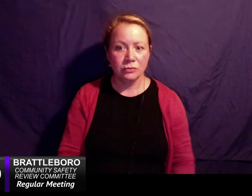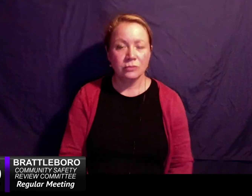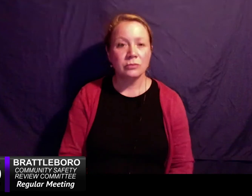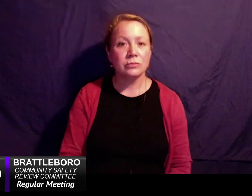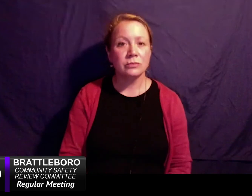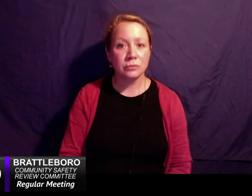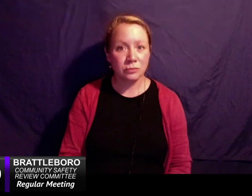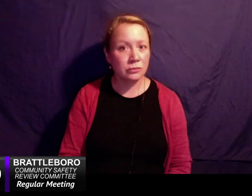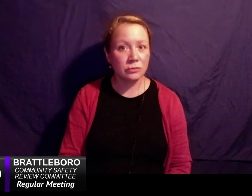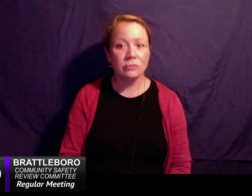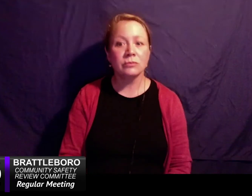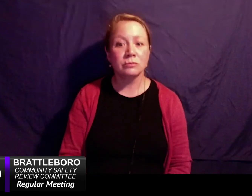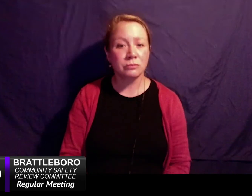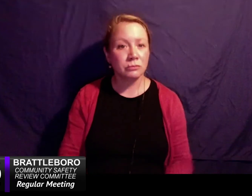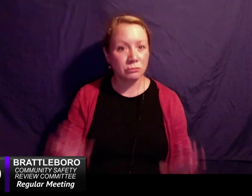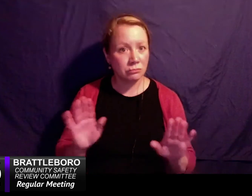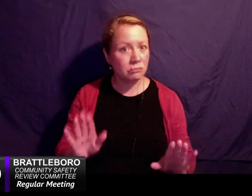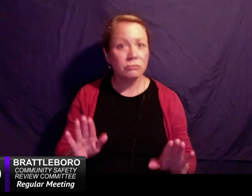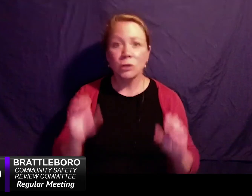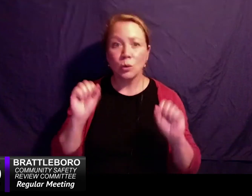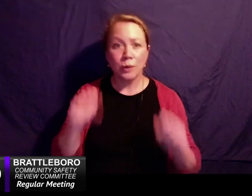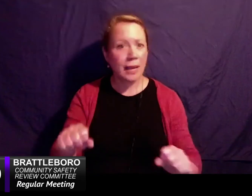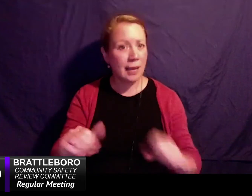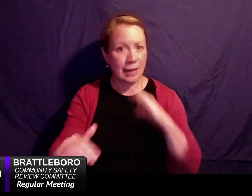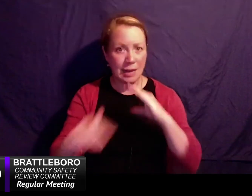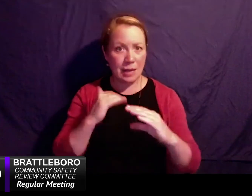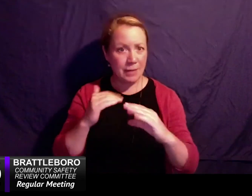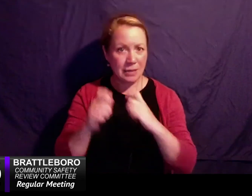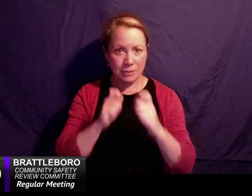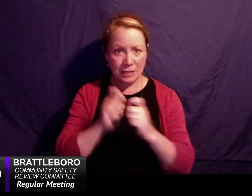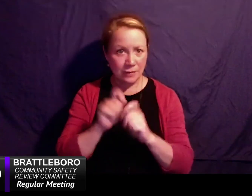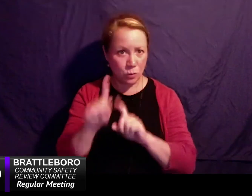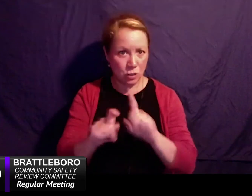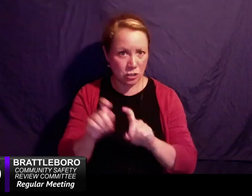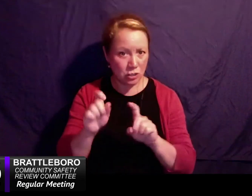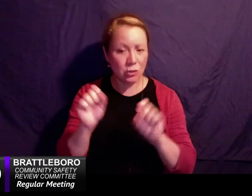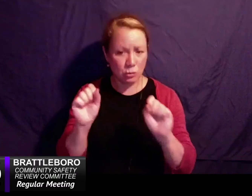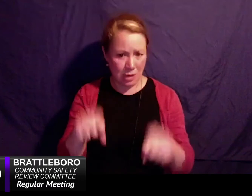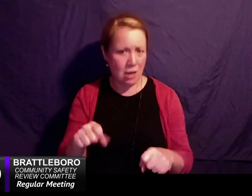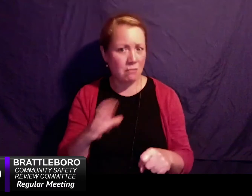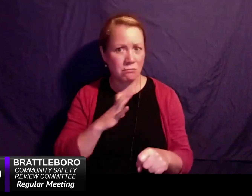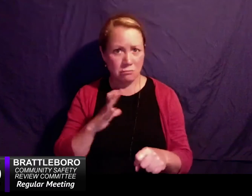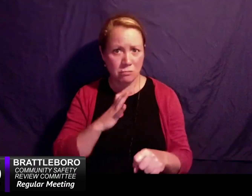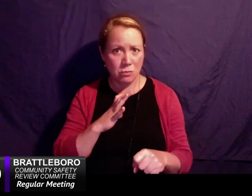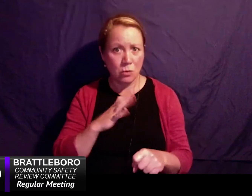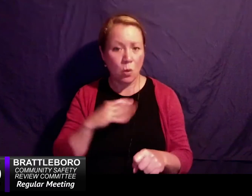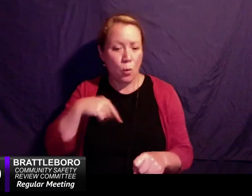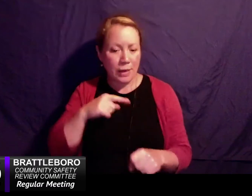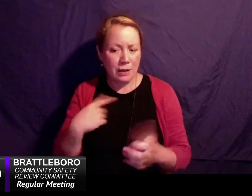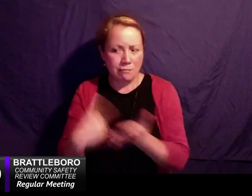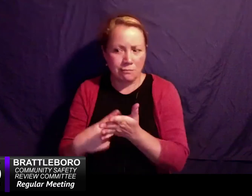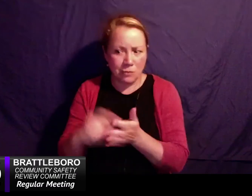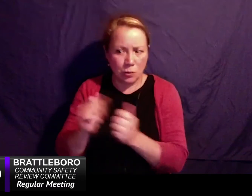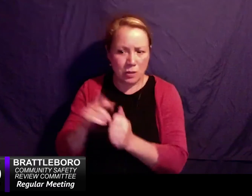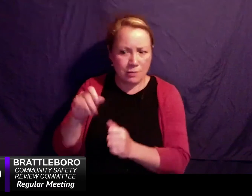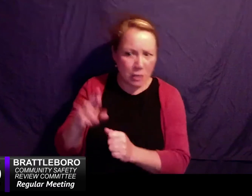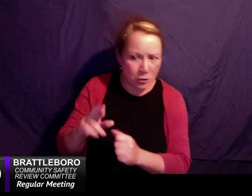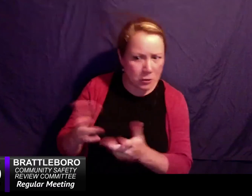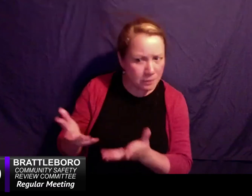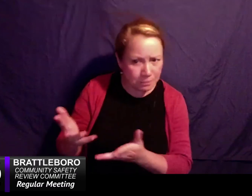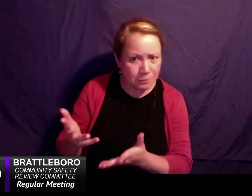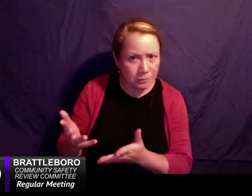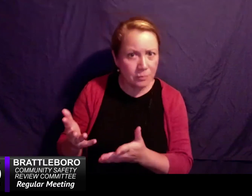You all can, again, feel free to email us with specific questions. We can consult with Peter and the